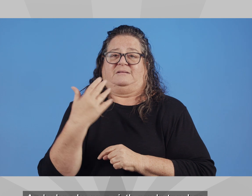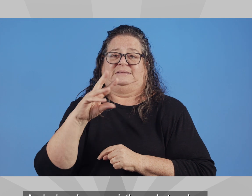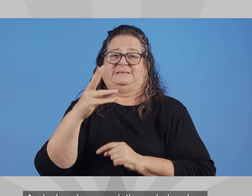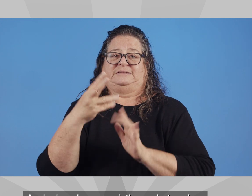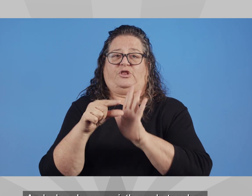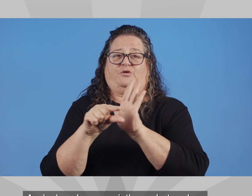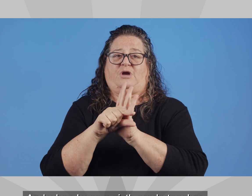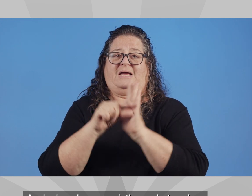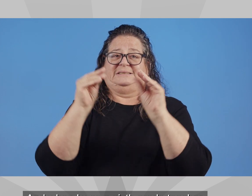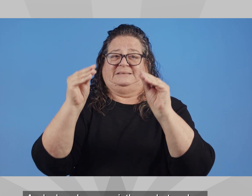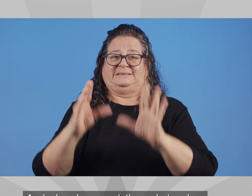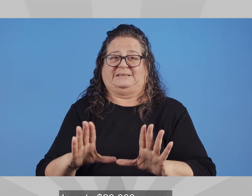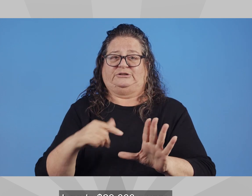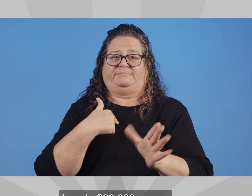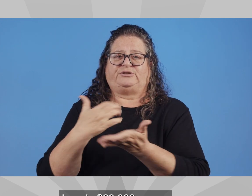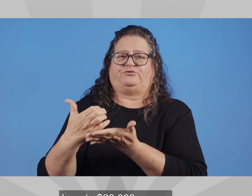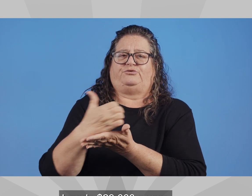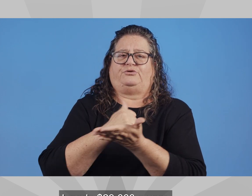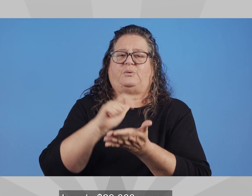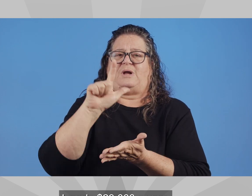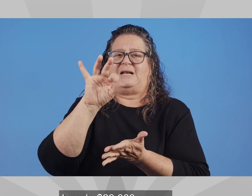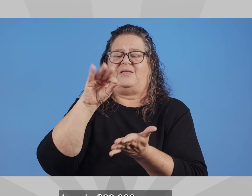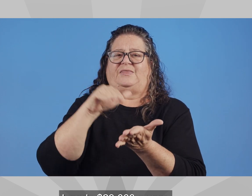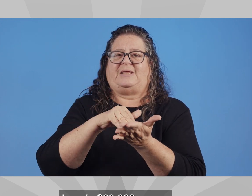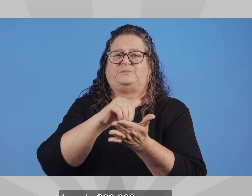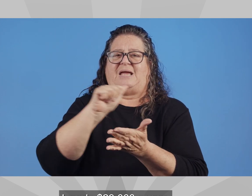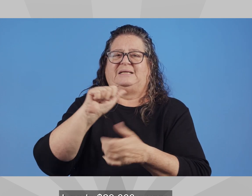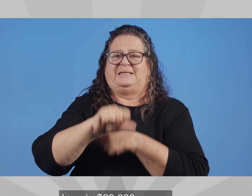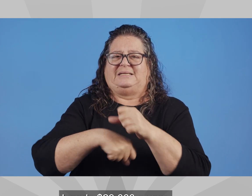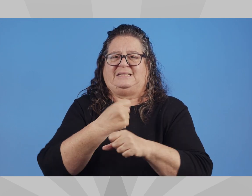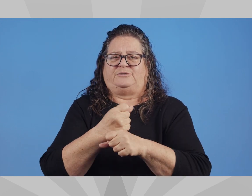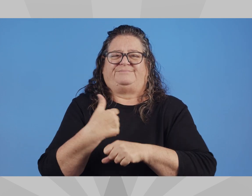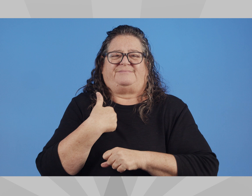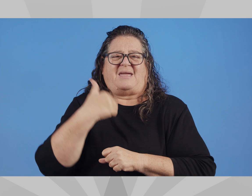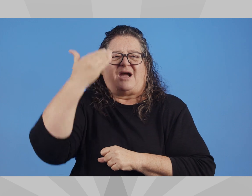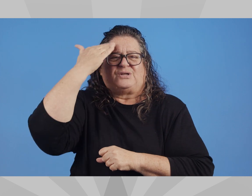was a sixth-grade teacher, I made $29,000 a year.